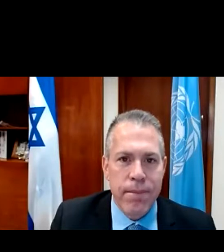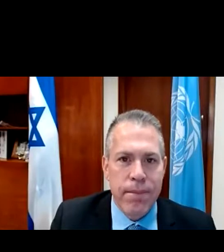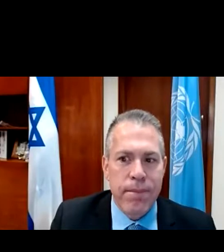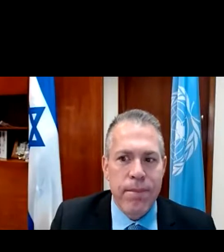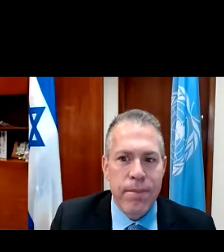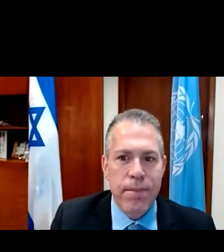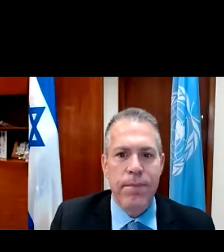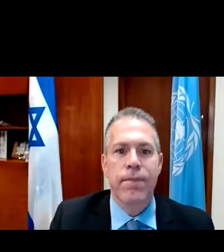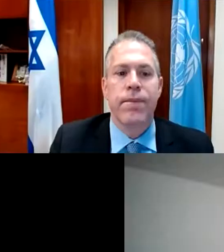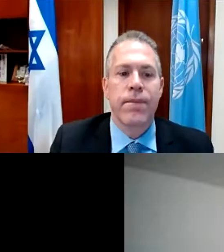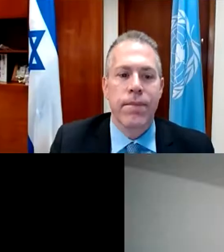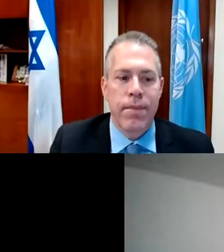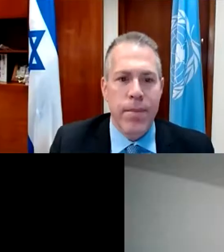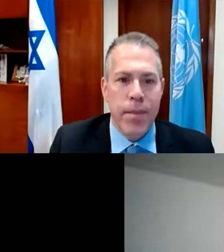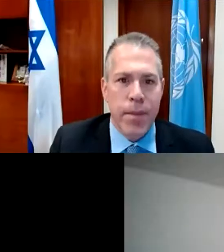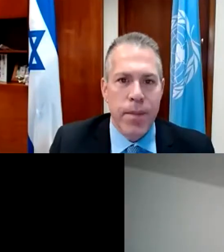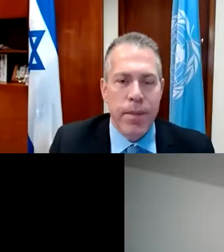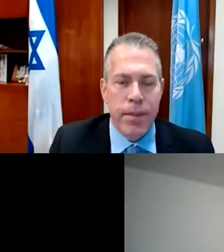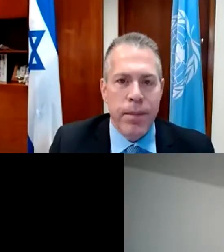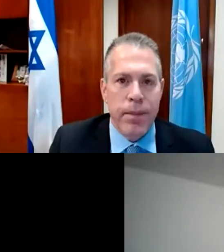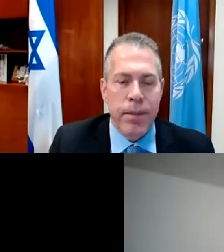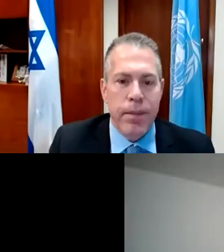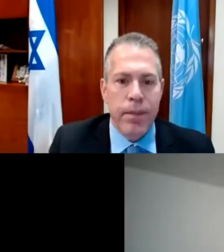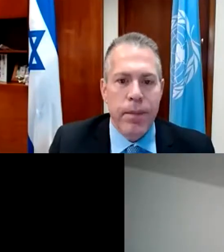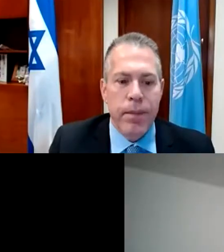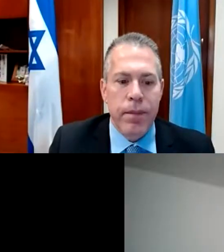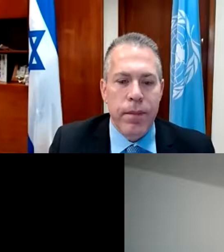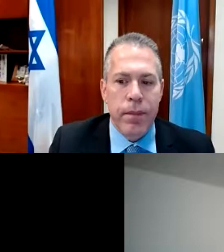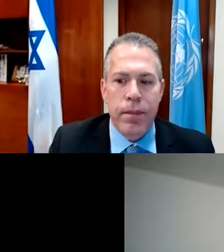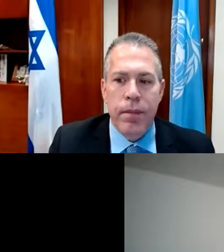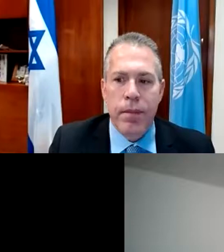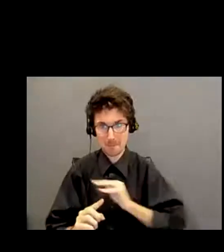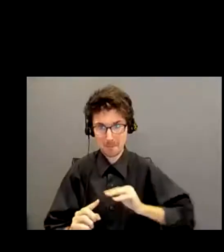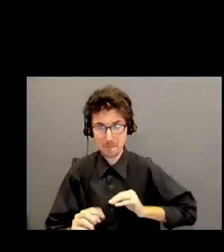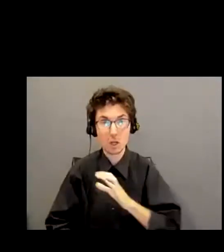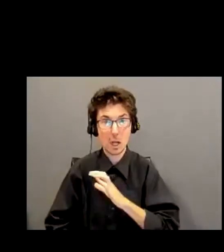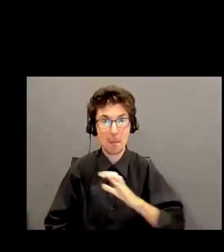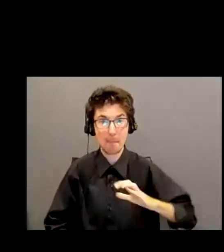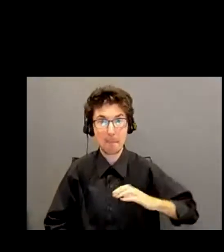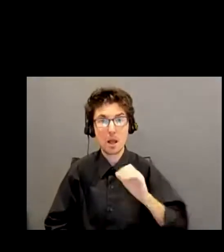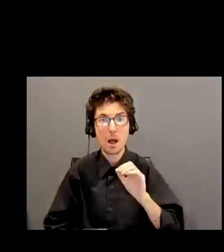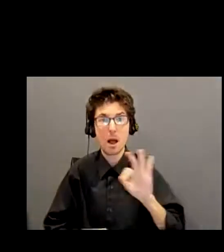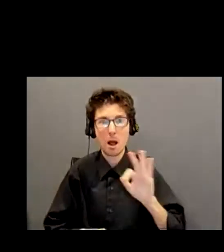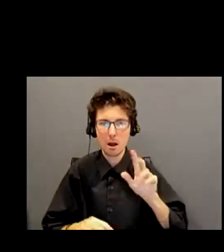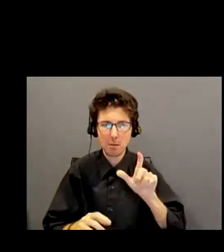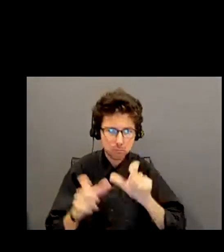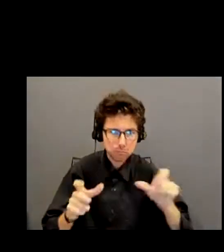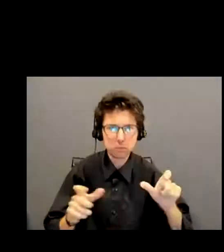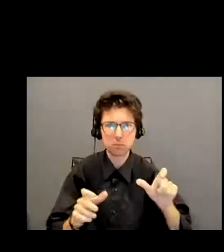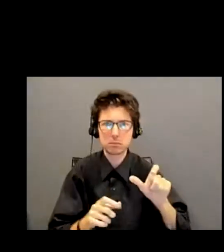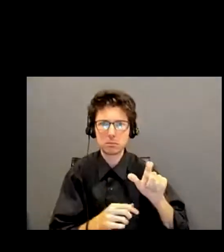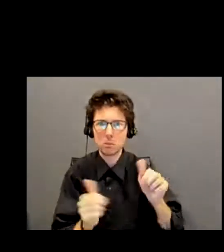webinar before the election for the member of the Committee on the Right of Persons with Disability,